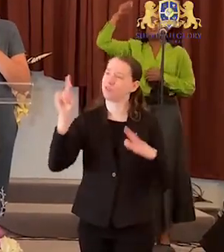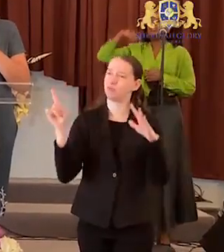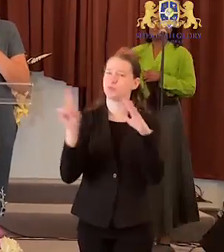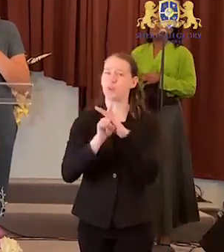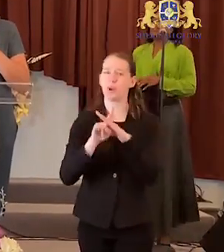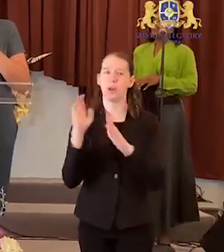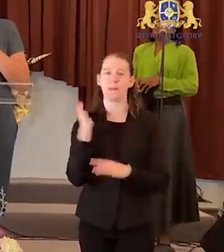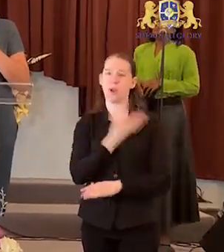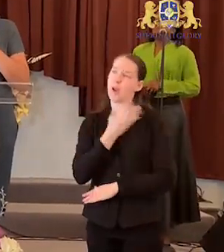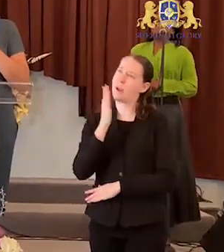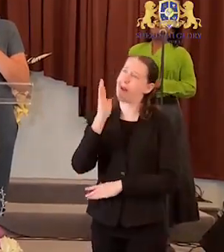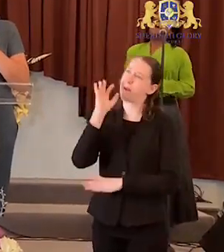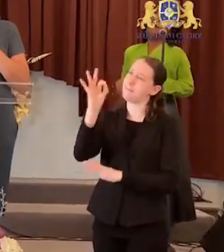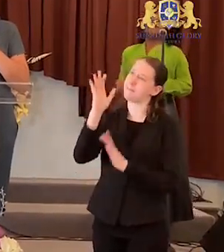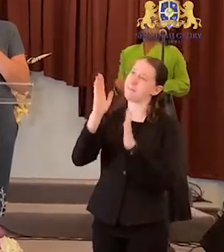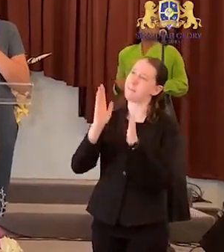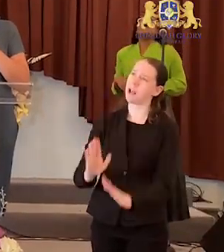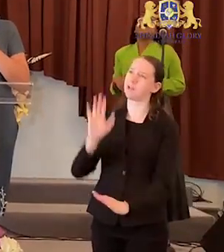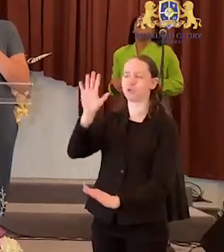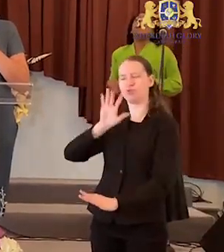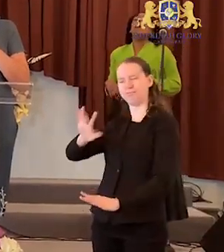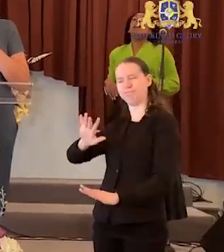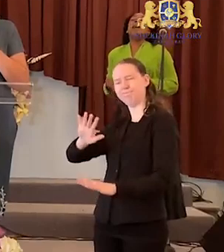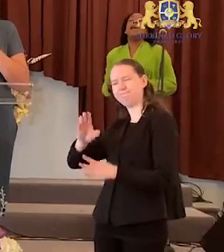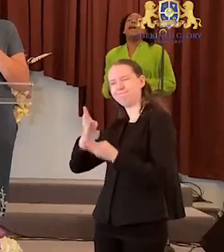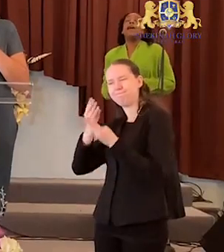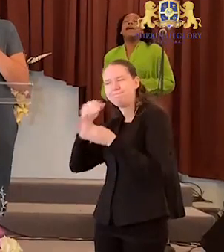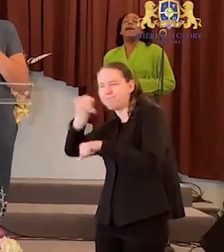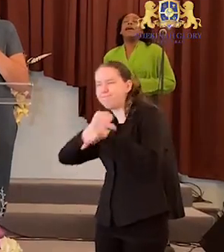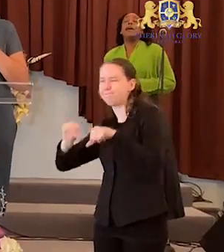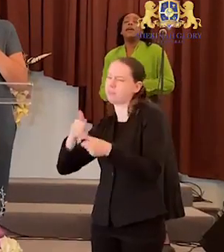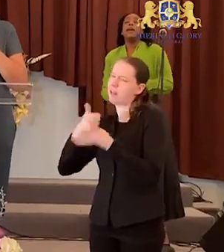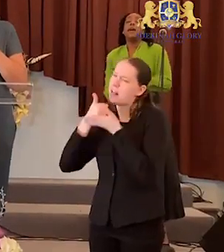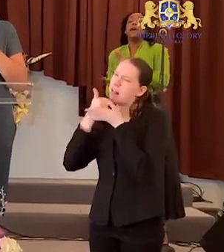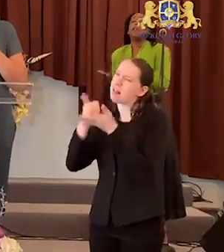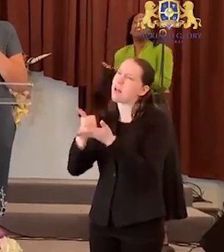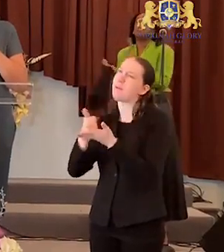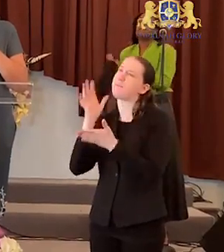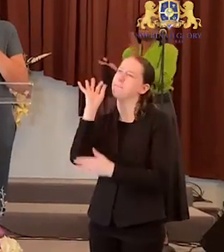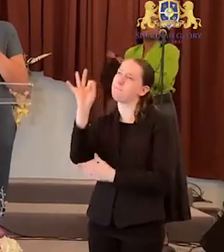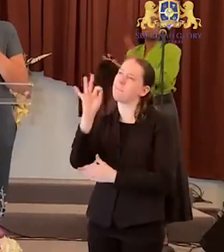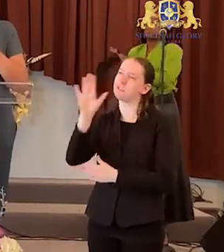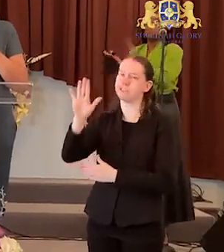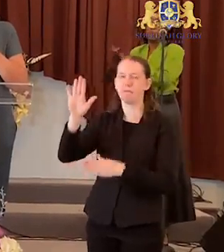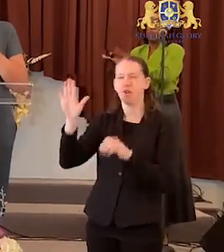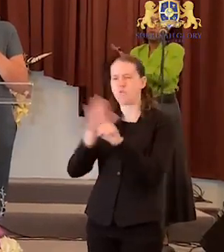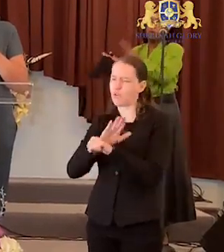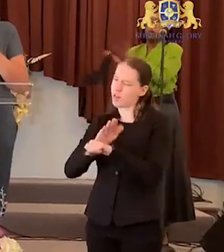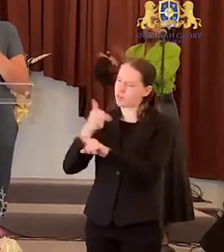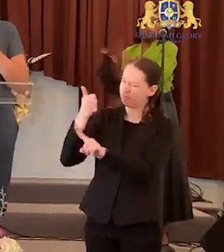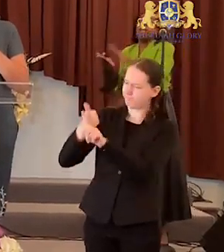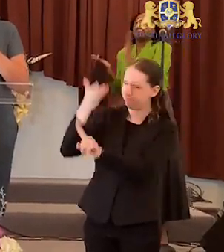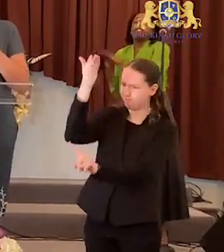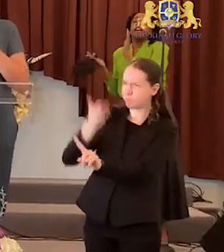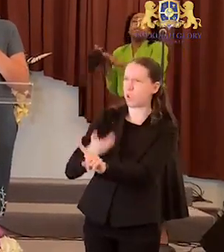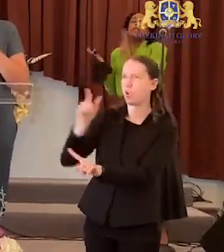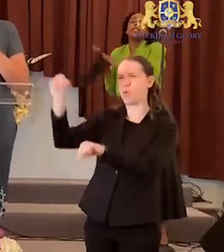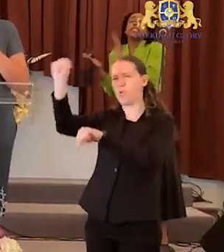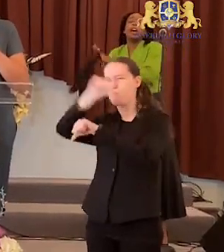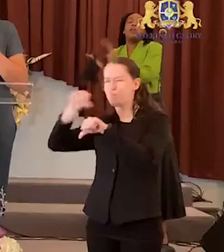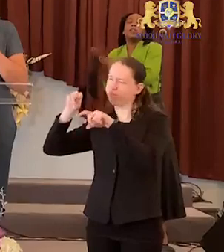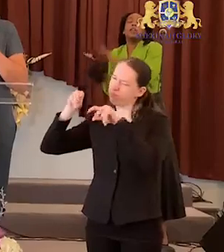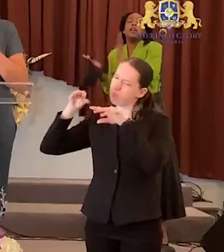today, our pastor, comes and delivers the word, oh God. Touch him, God. Anoint him from his head to his toes on today, God.